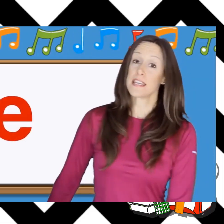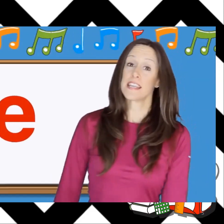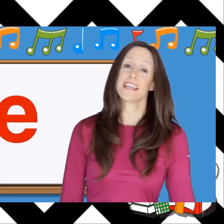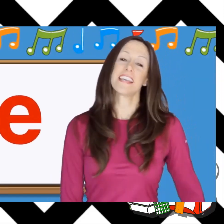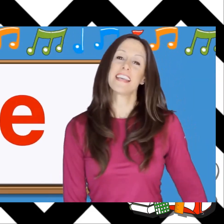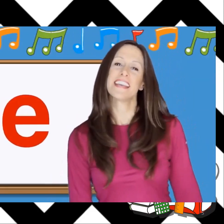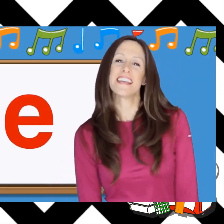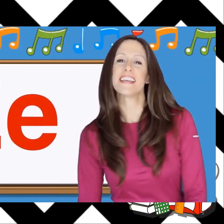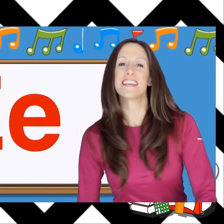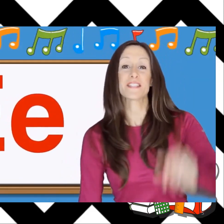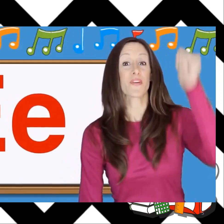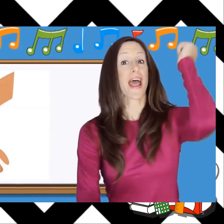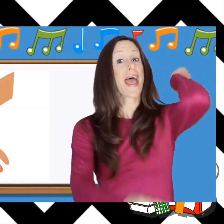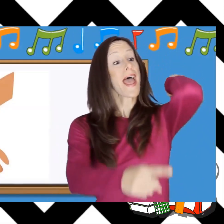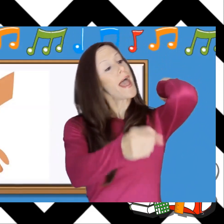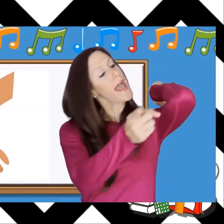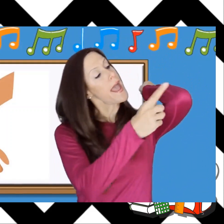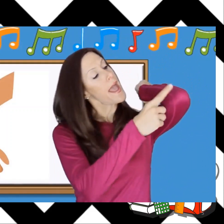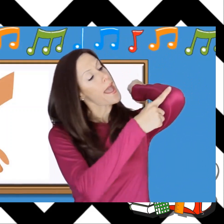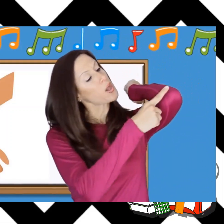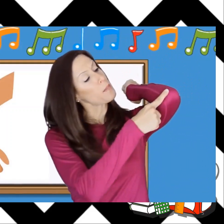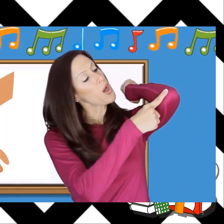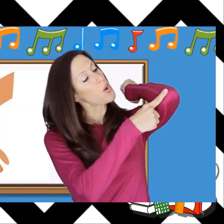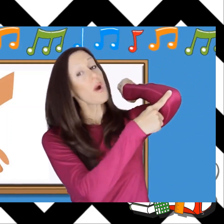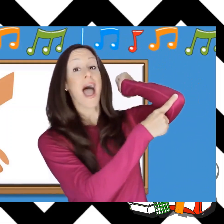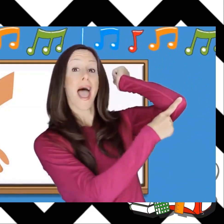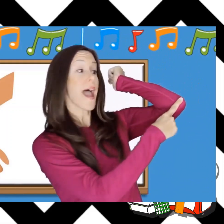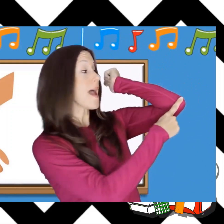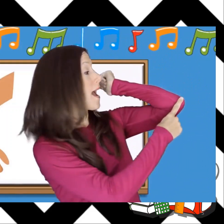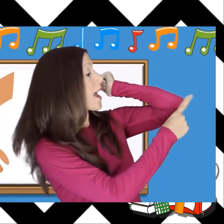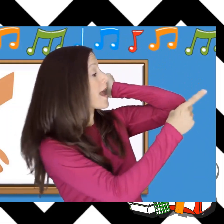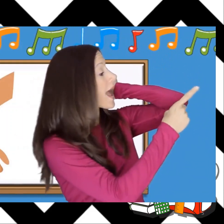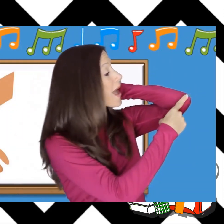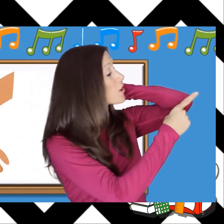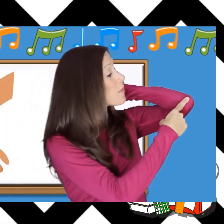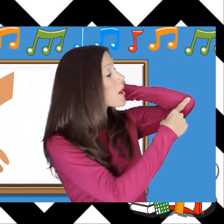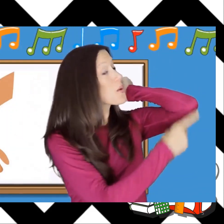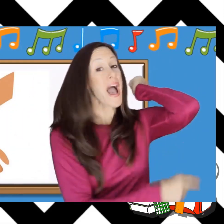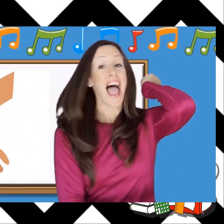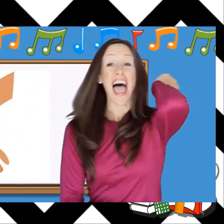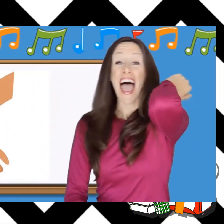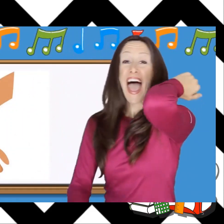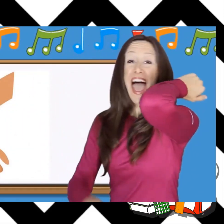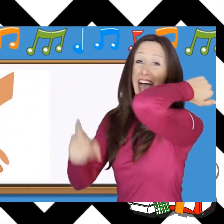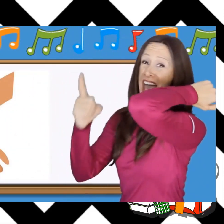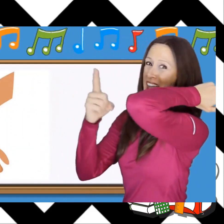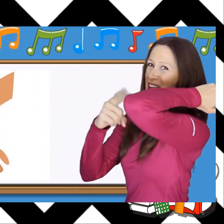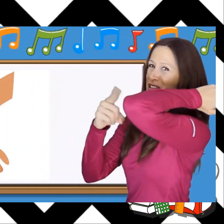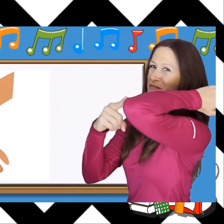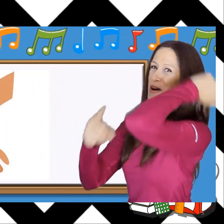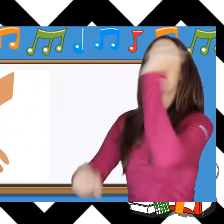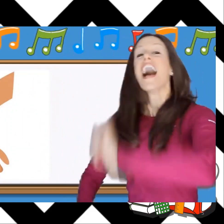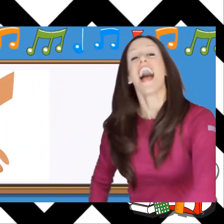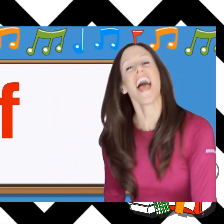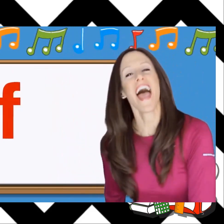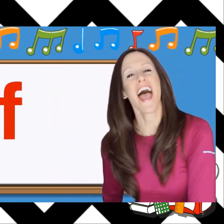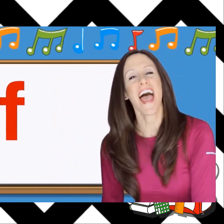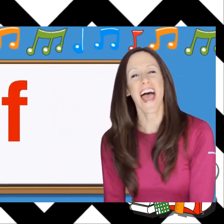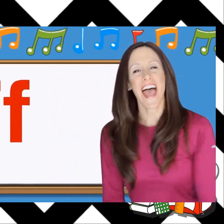daddy. E is for elbow, elbow,